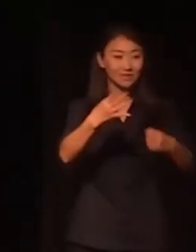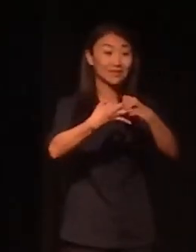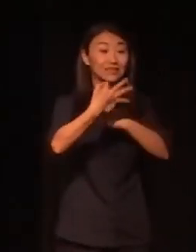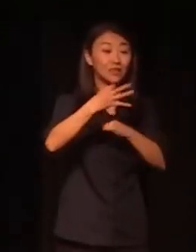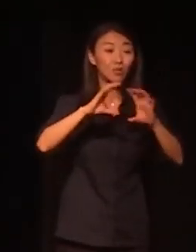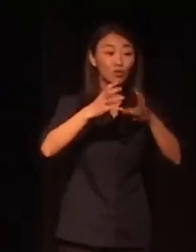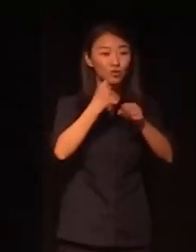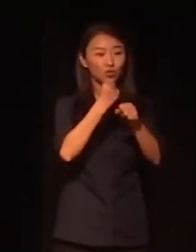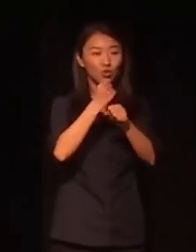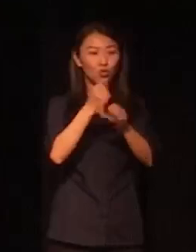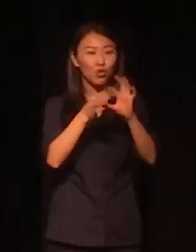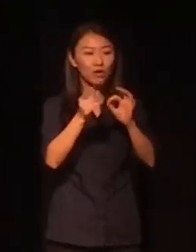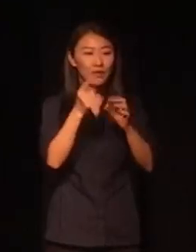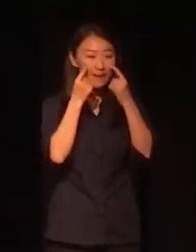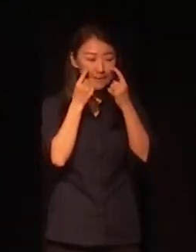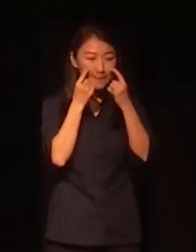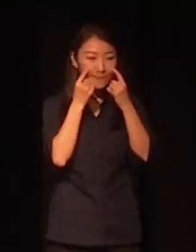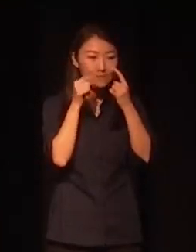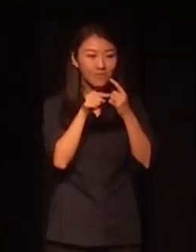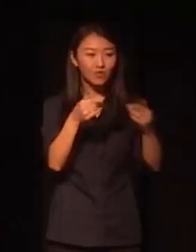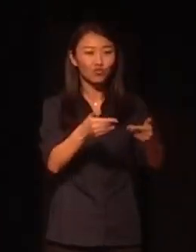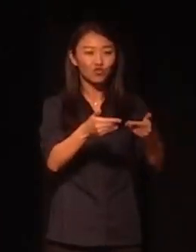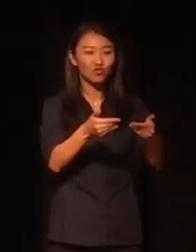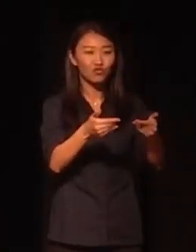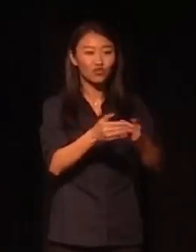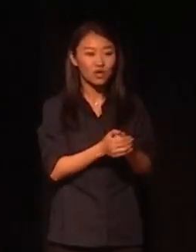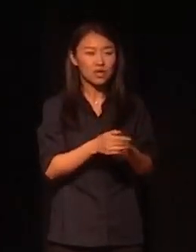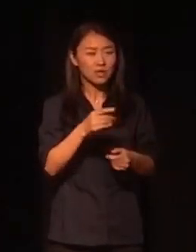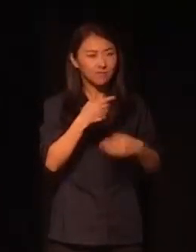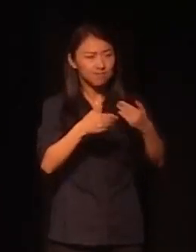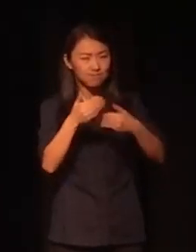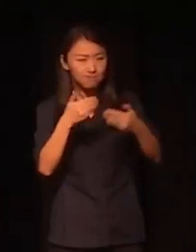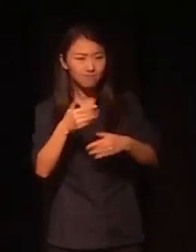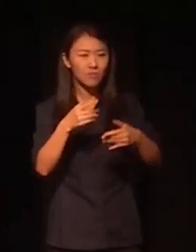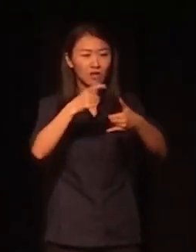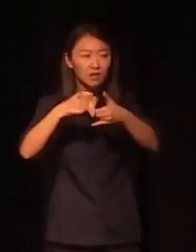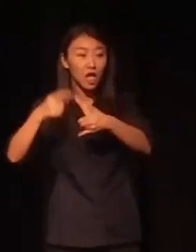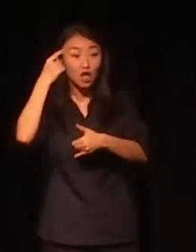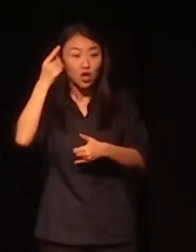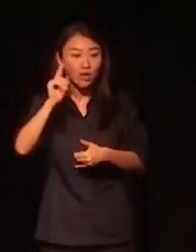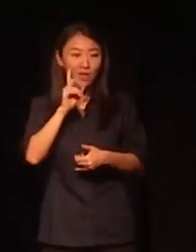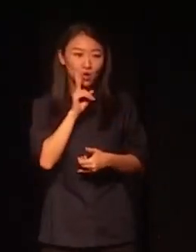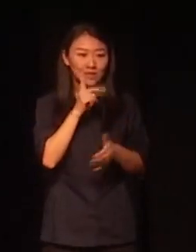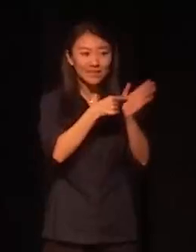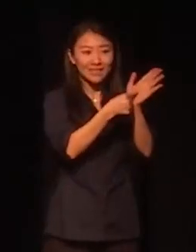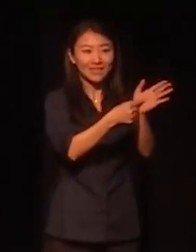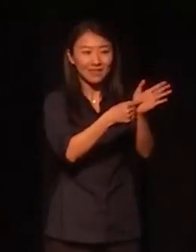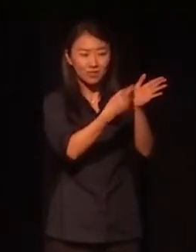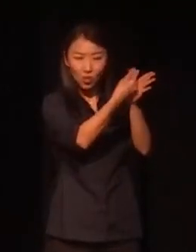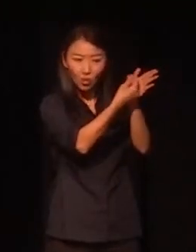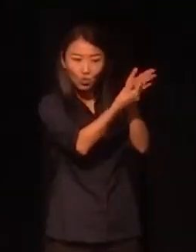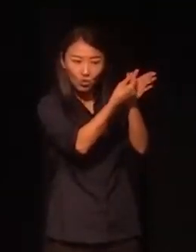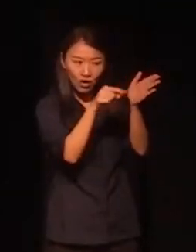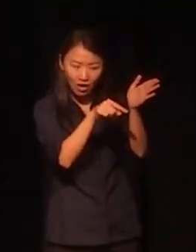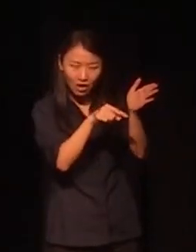think increasingly people find it necessary to visualize what is there in